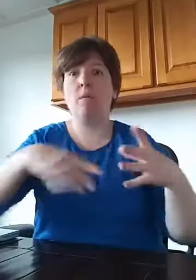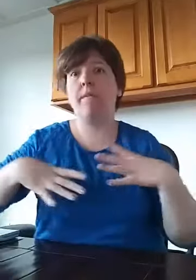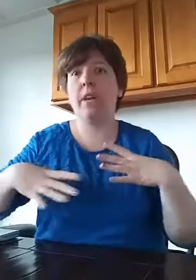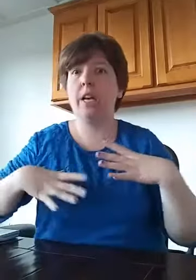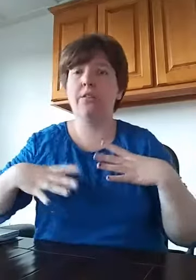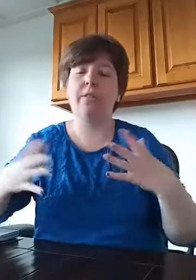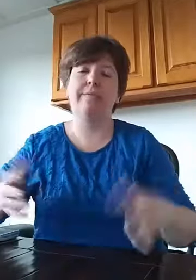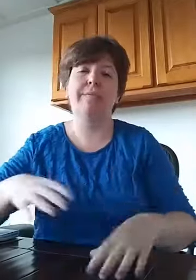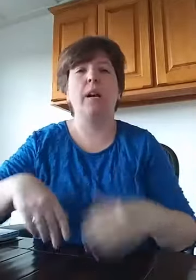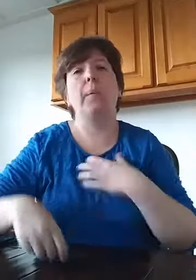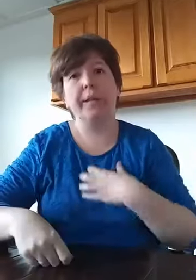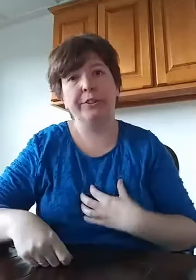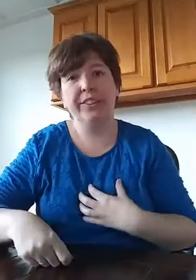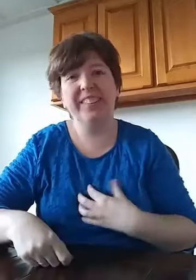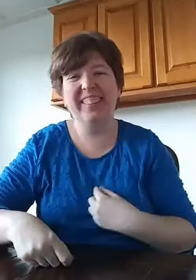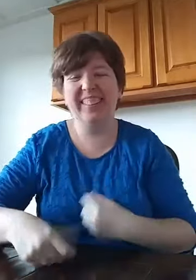on vacation. I wish.